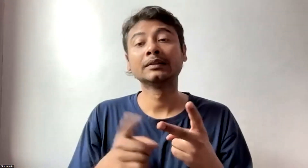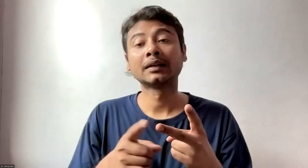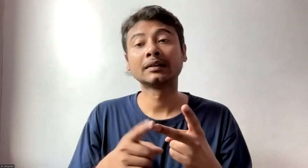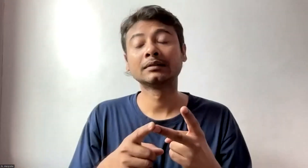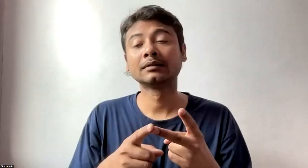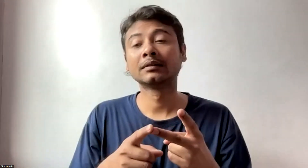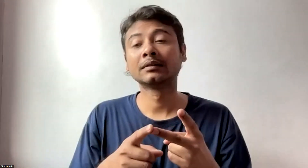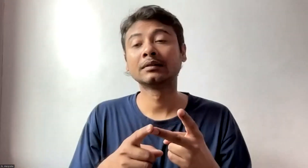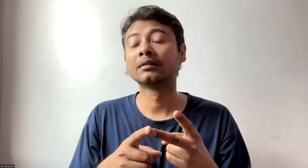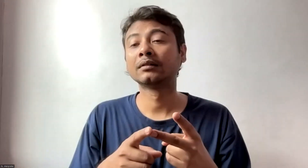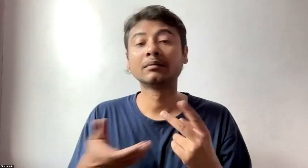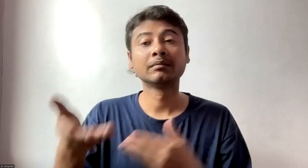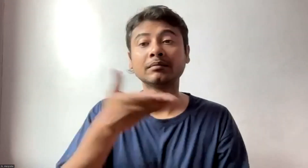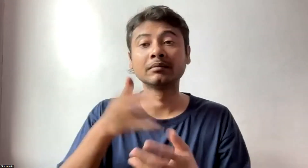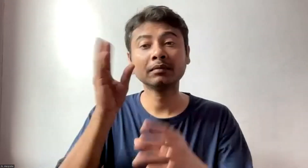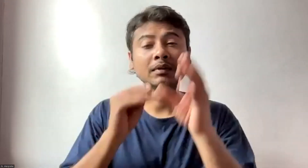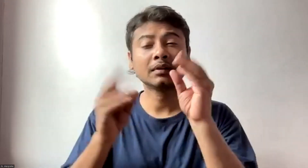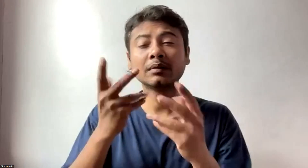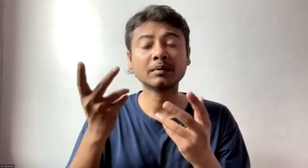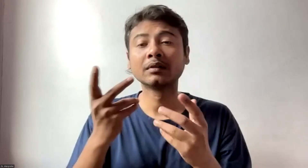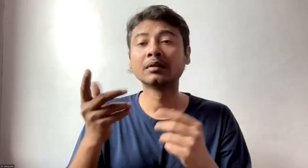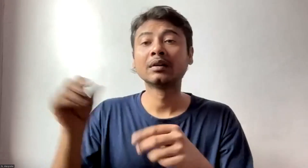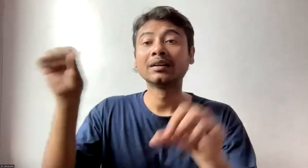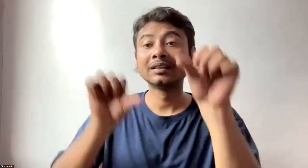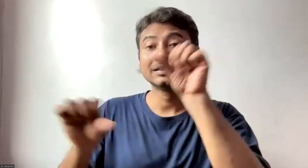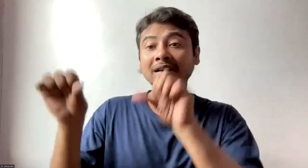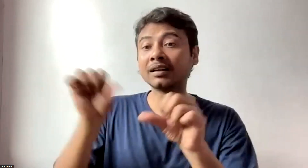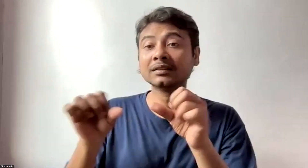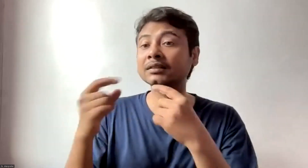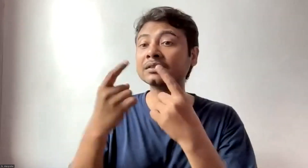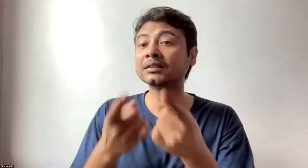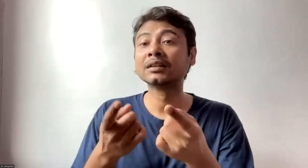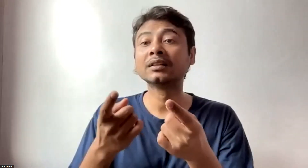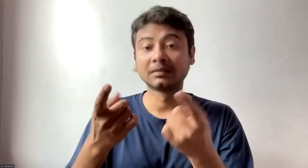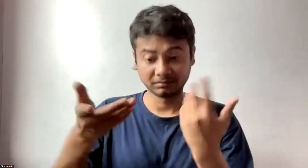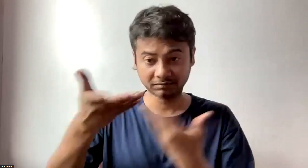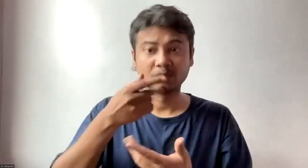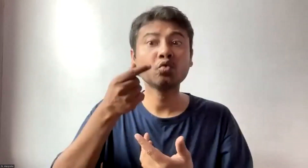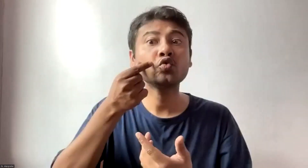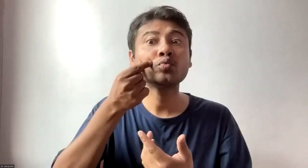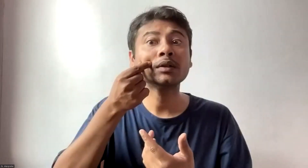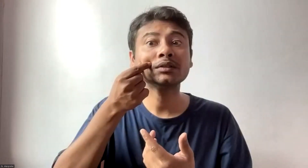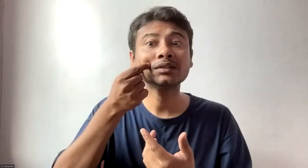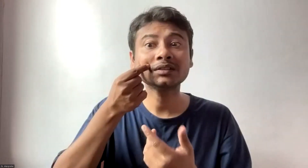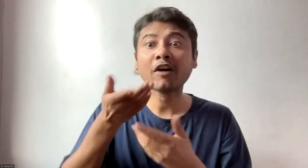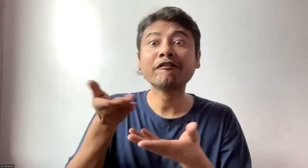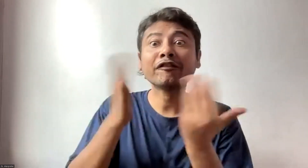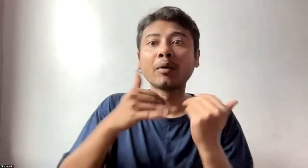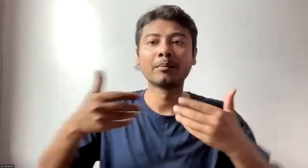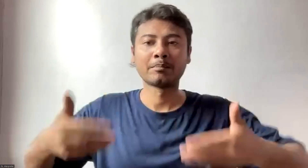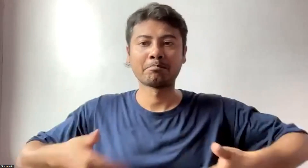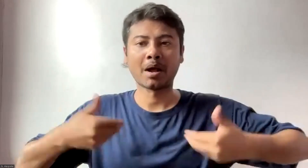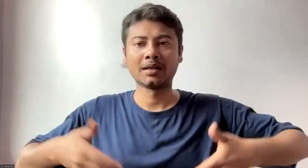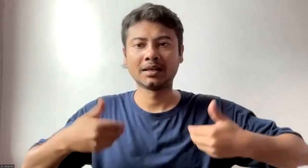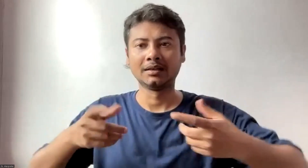monkeys are our forefather, but from our scriptures we understand that no, monkeys are not